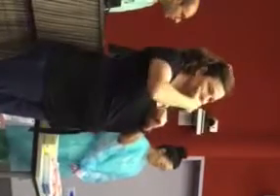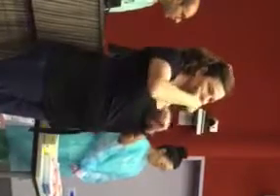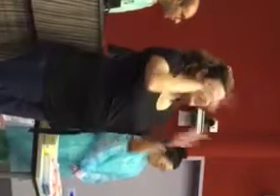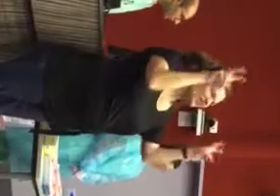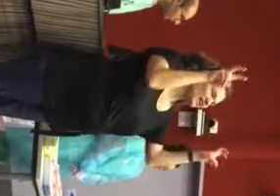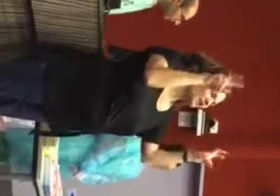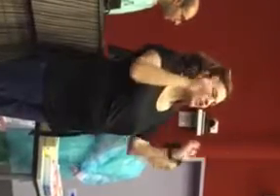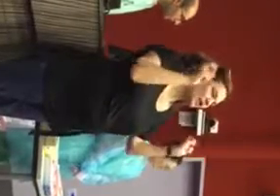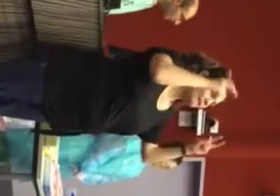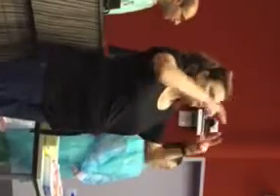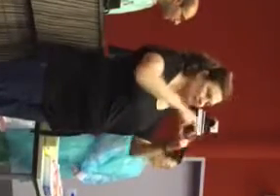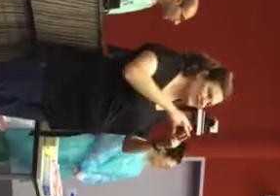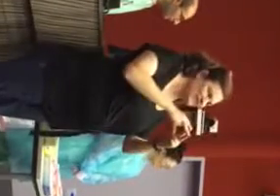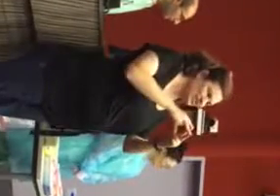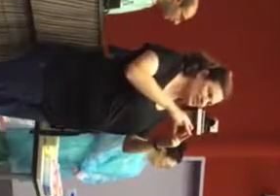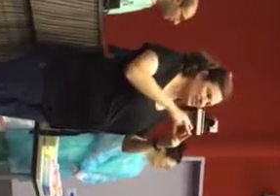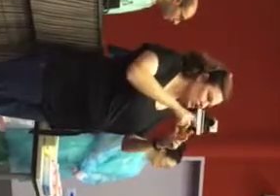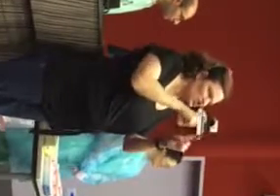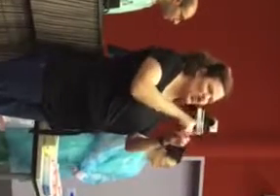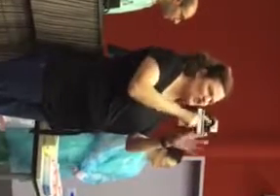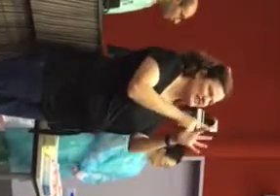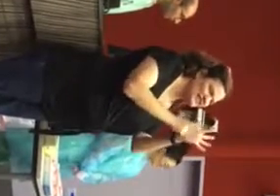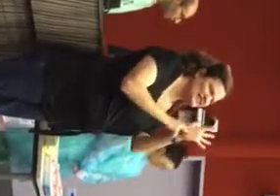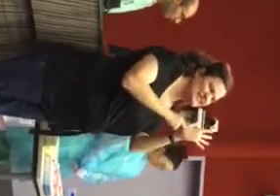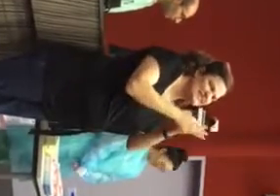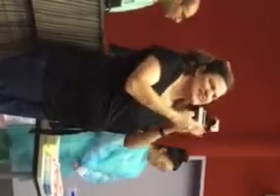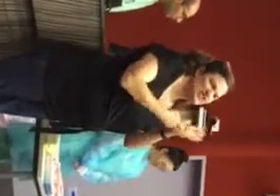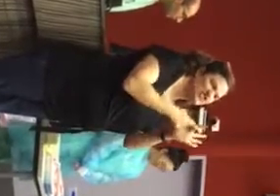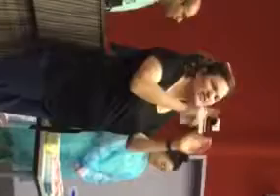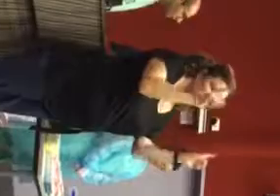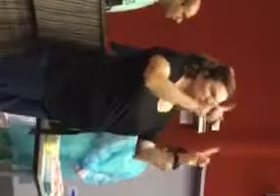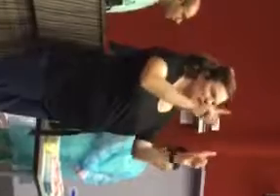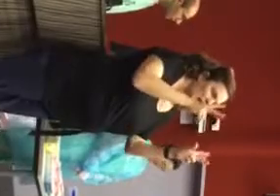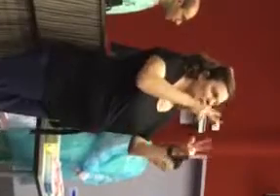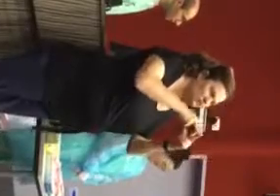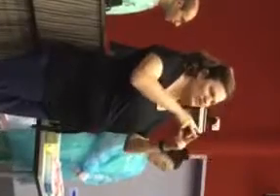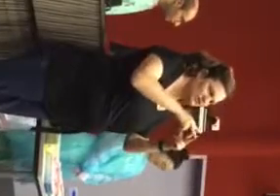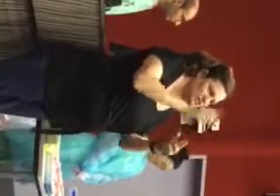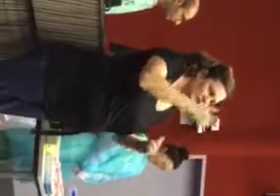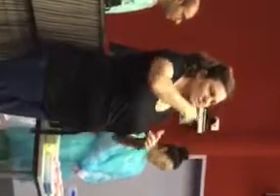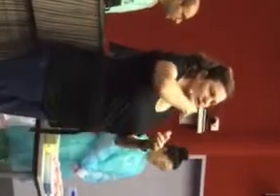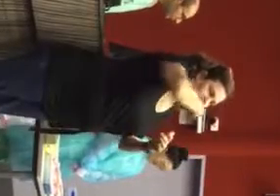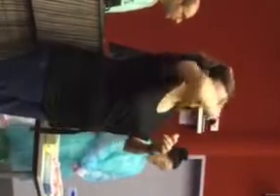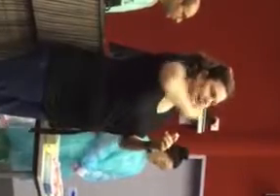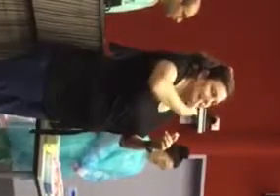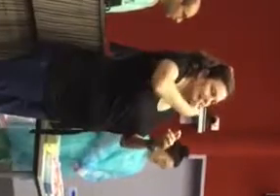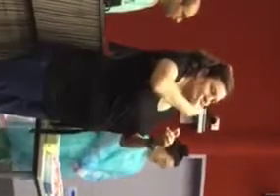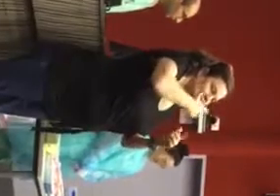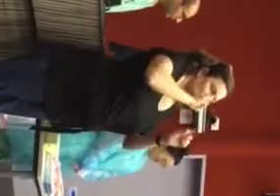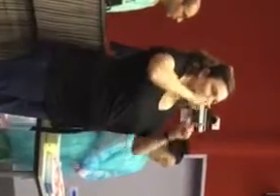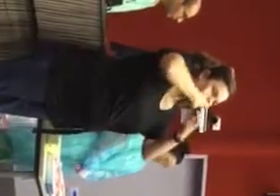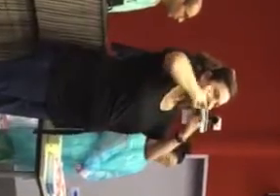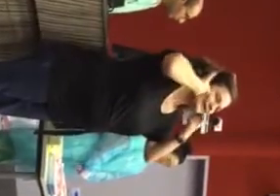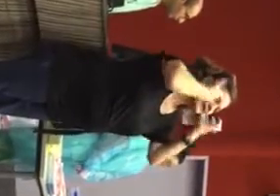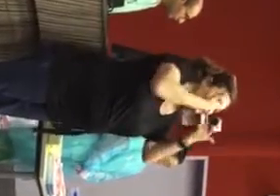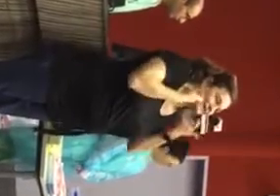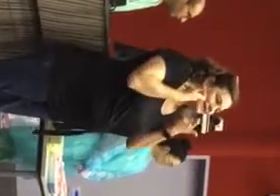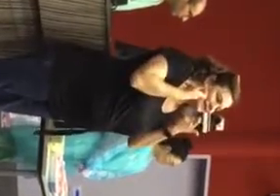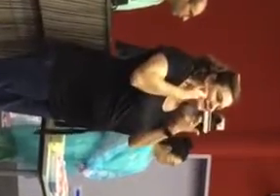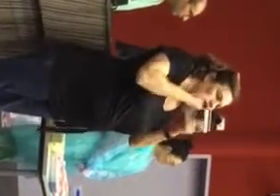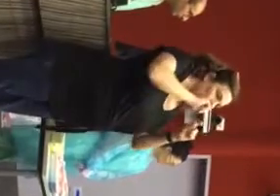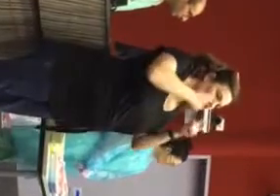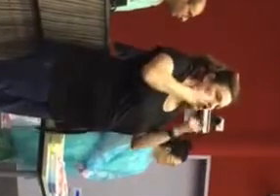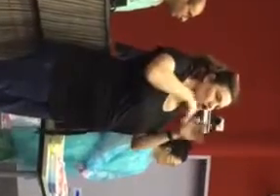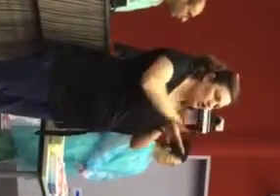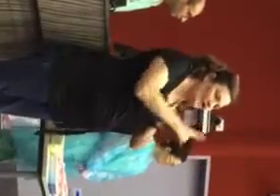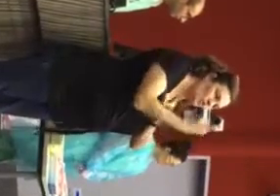days, or removable bridges rather than dentures. But you can either have them that clip over the implant that's there depending on the fixture, or you can actually screw them on there